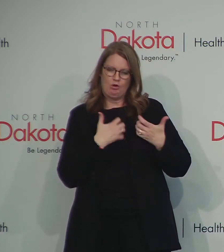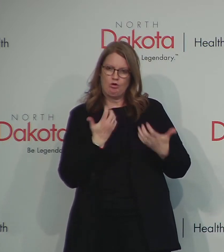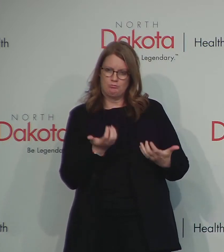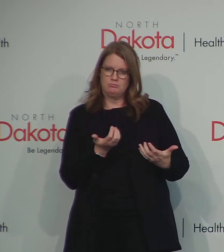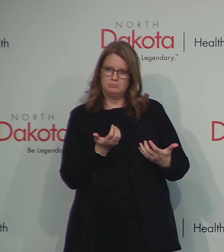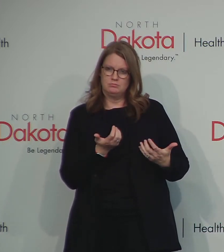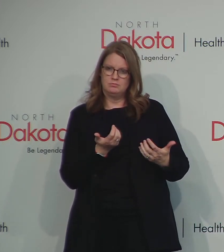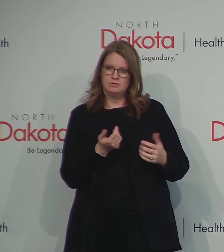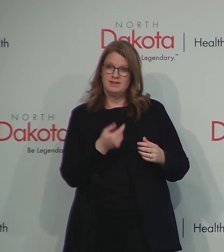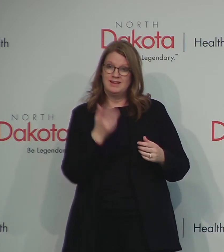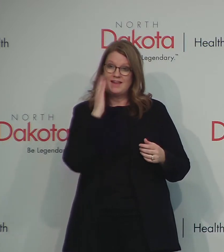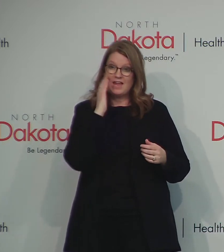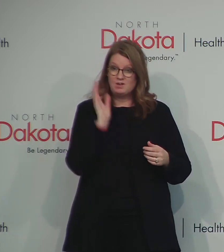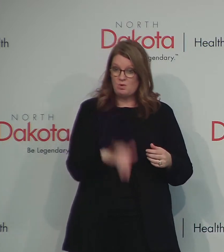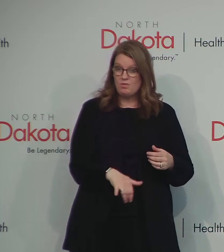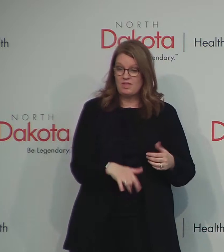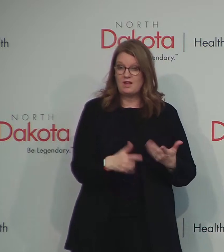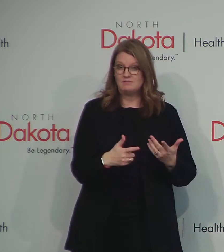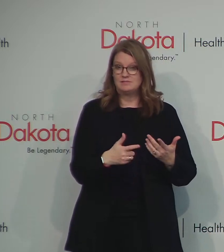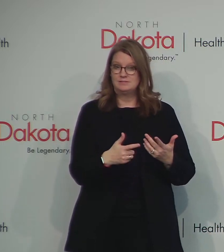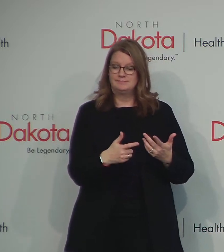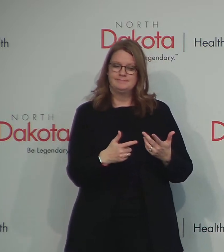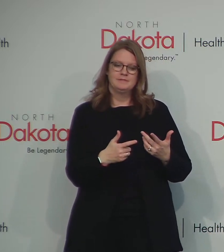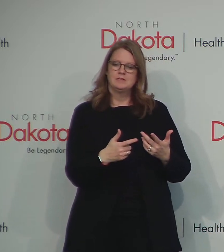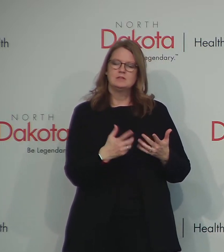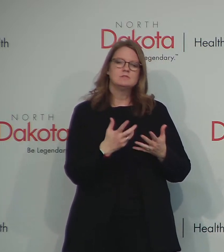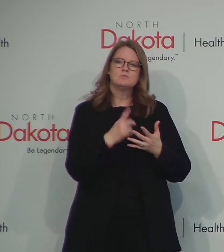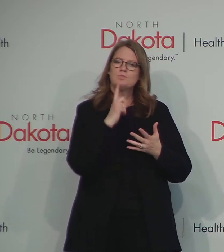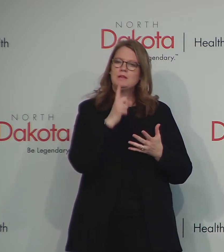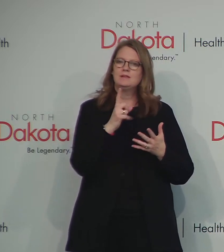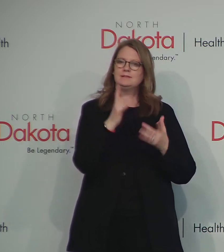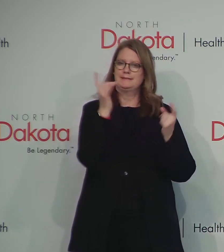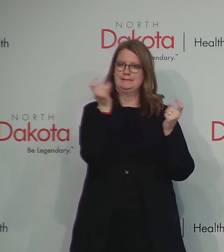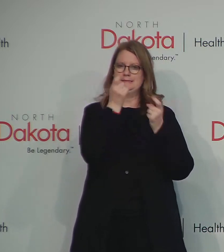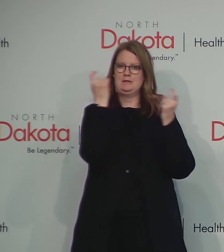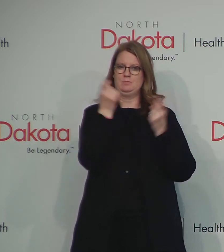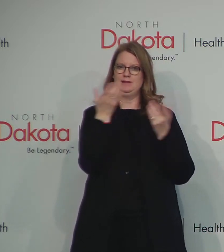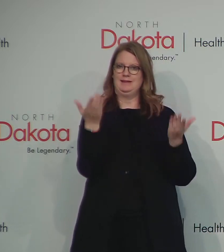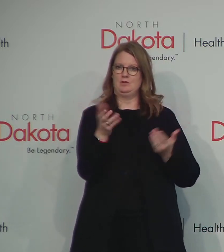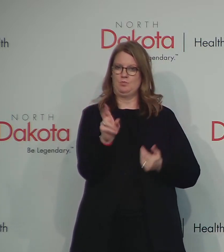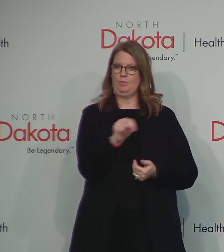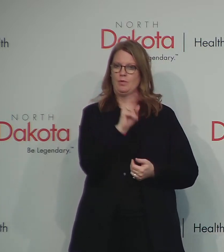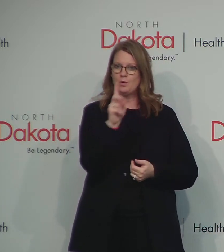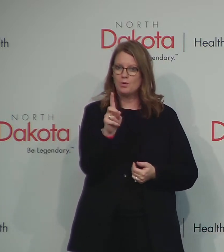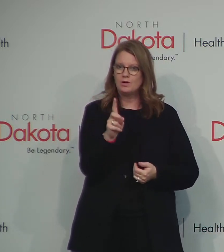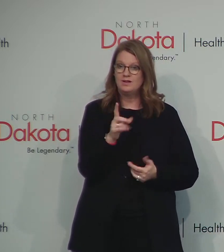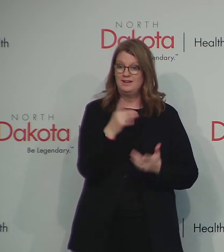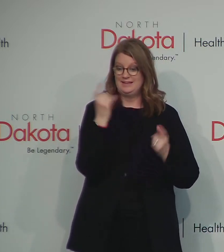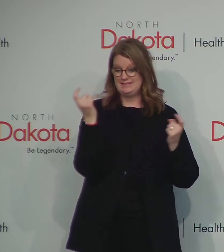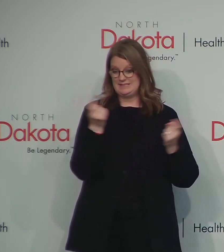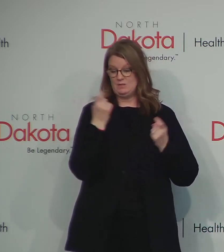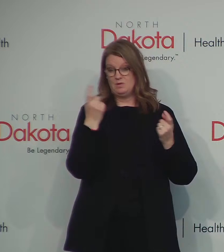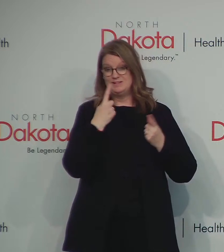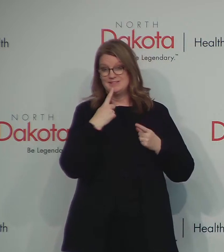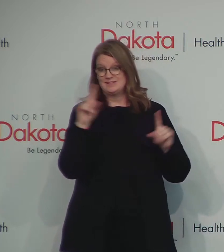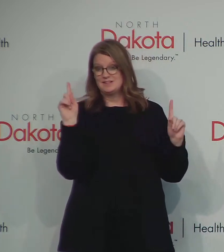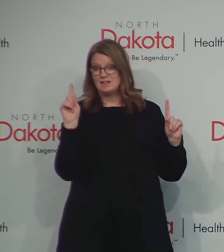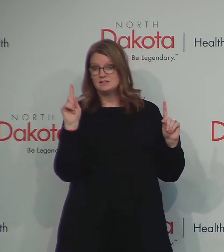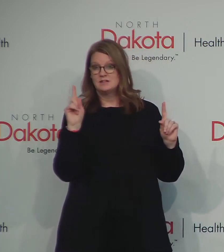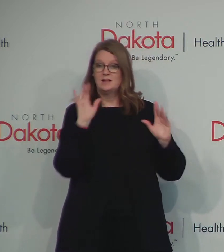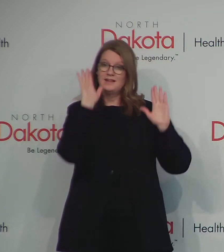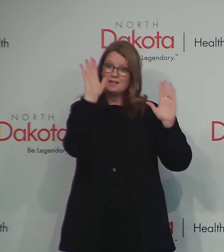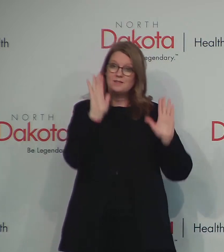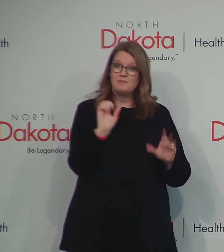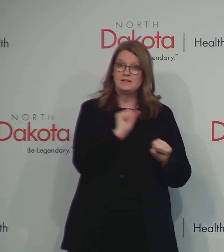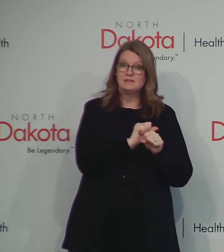know that even in the face of that grief, there's so much to celebrate here in North Dakota, and celebrating our success and the amazing work